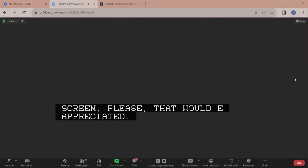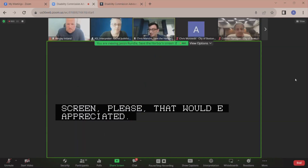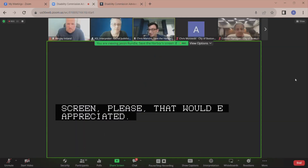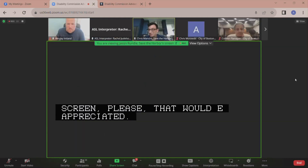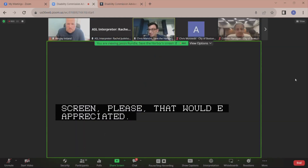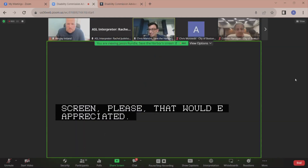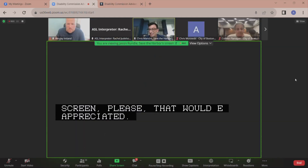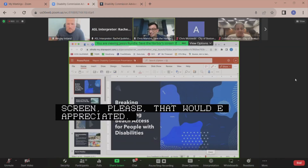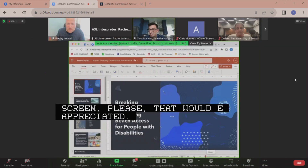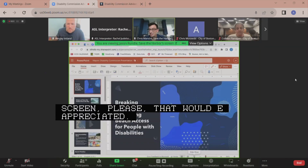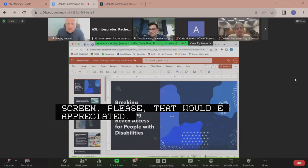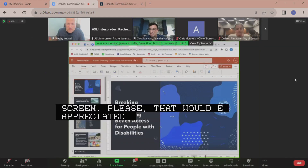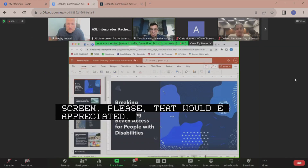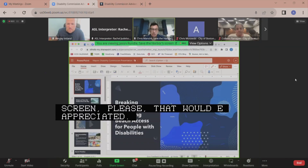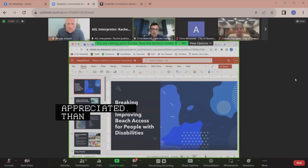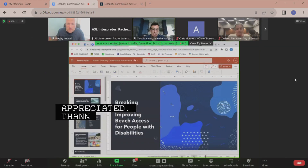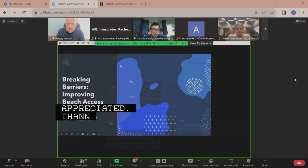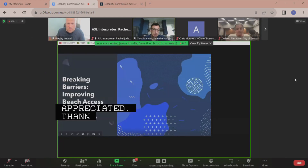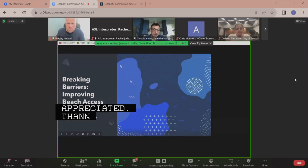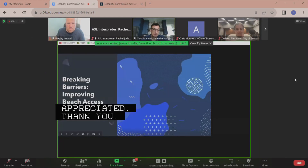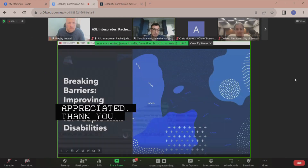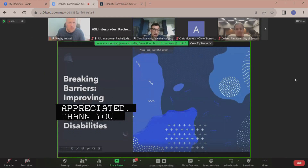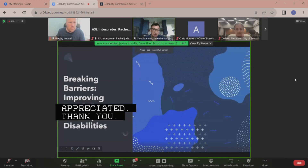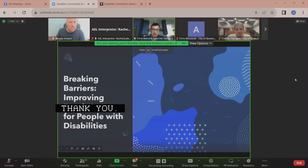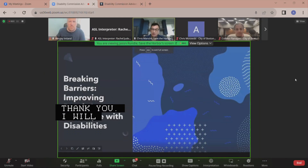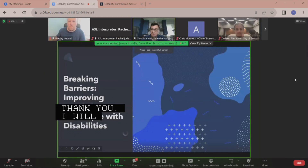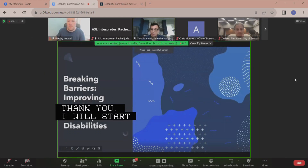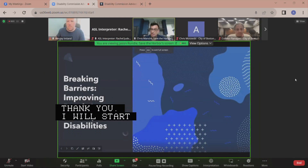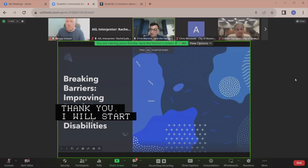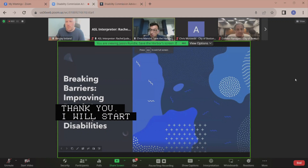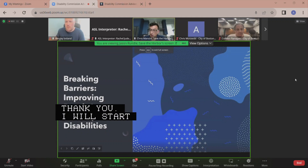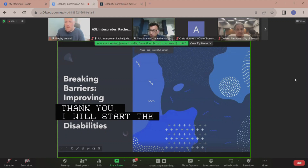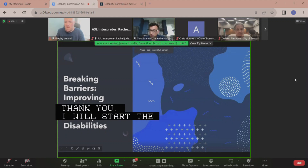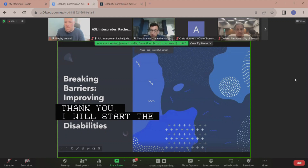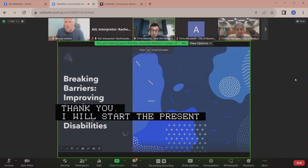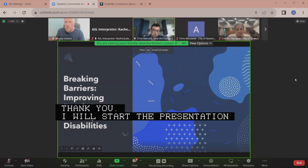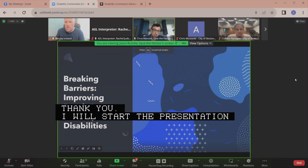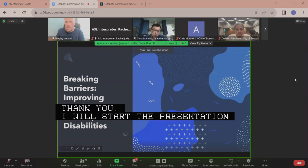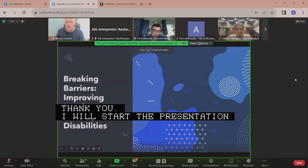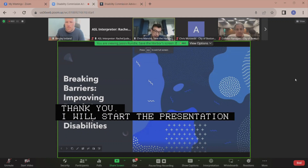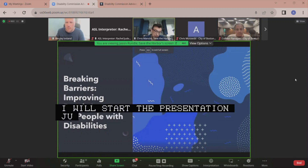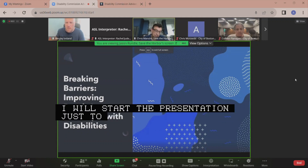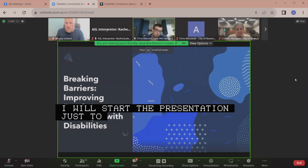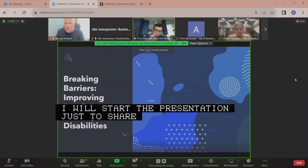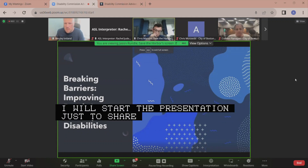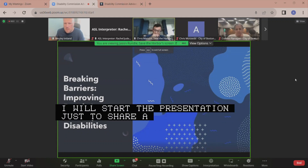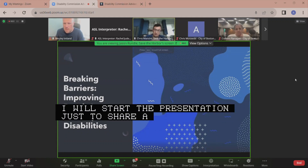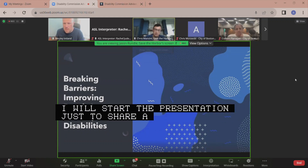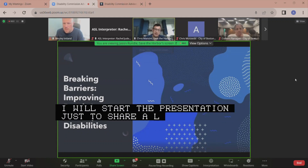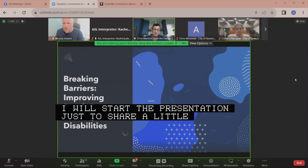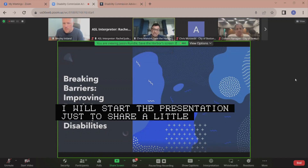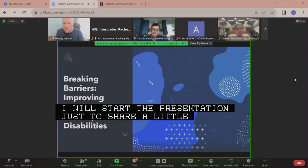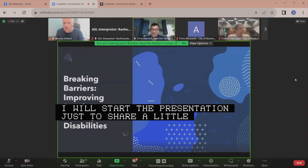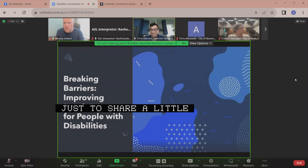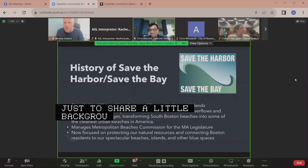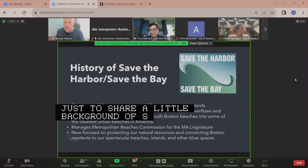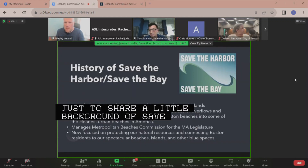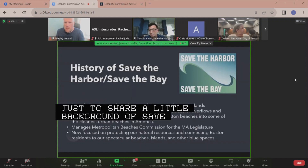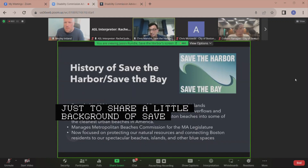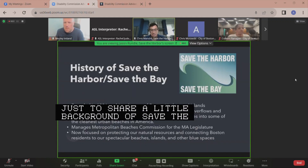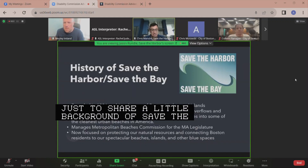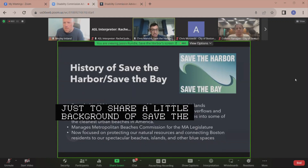I will start the presentation just to share a little bit of background about Save the Harbor. For those who don't know us, we were founded